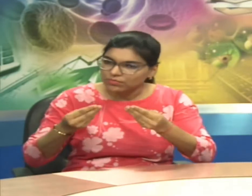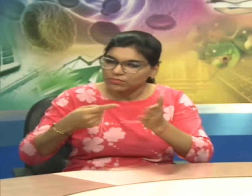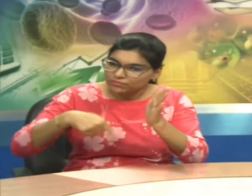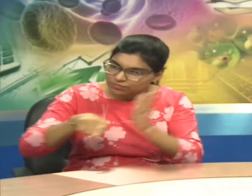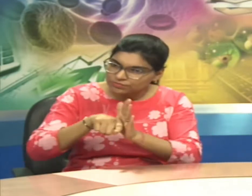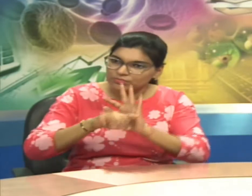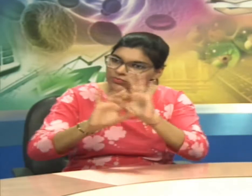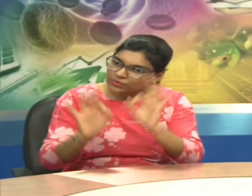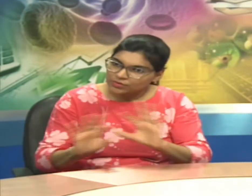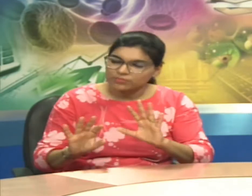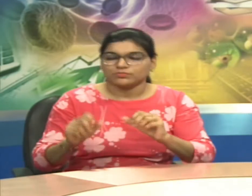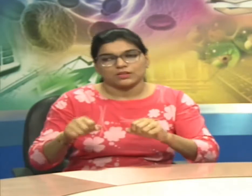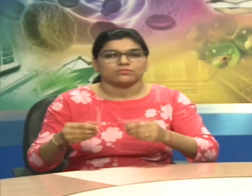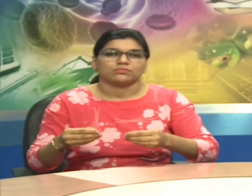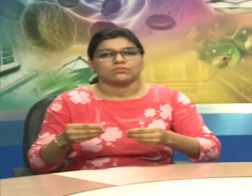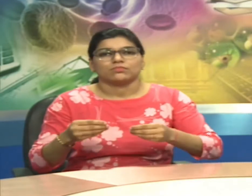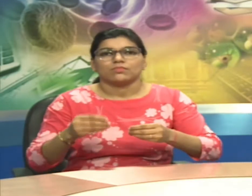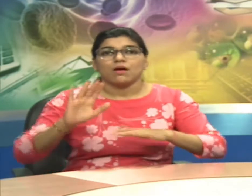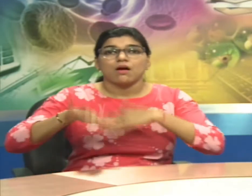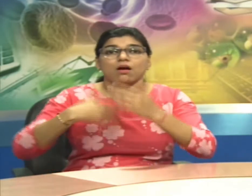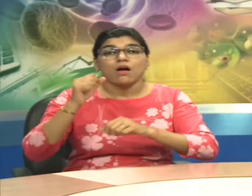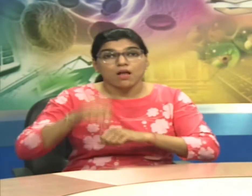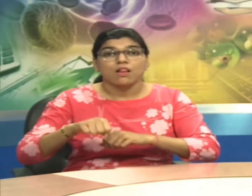answer them so it will get approved easily.